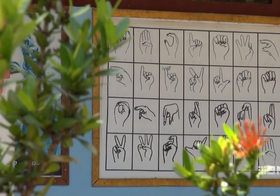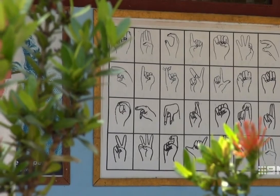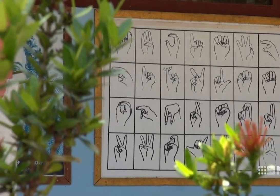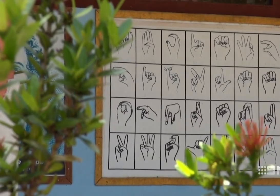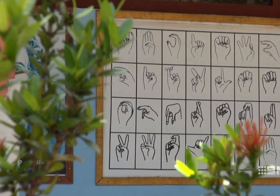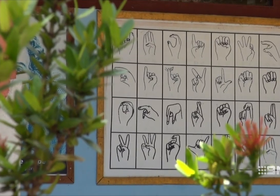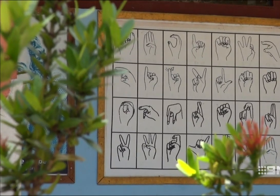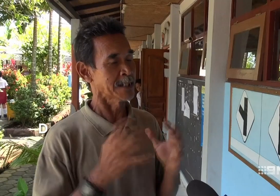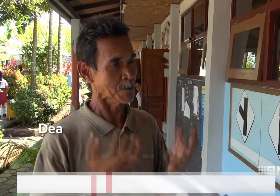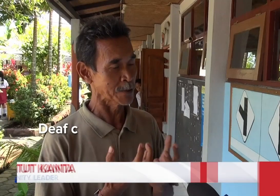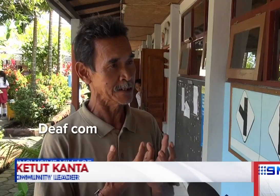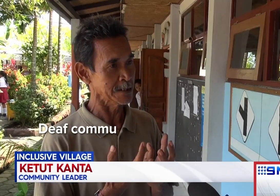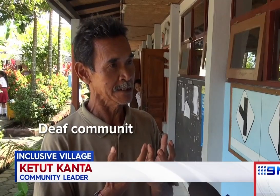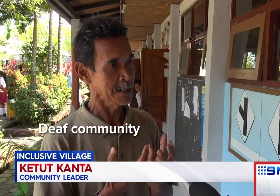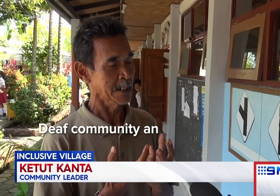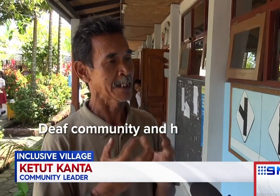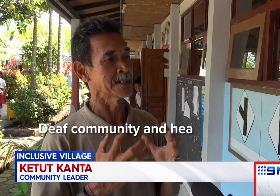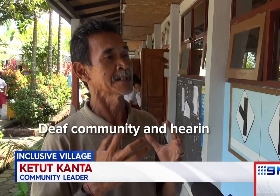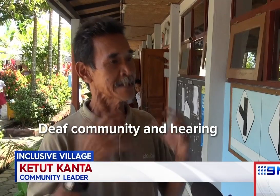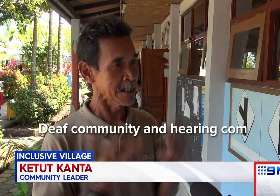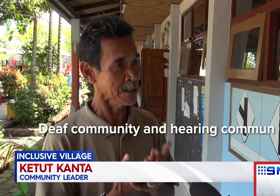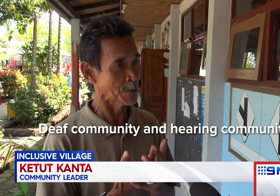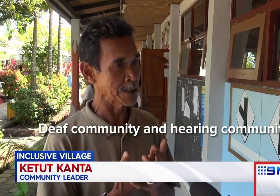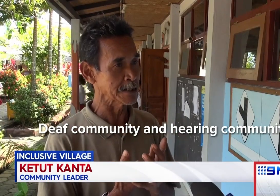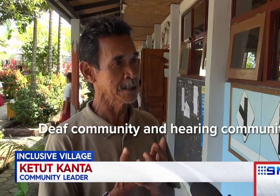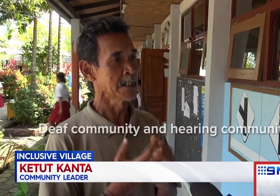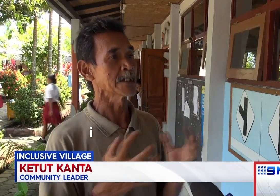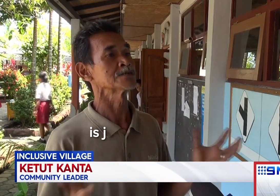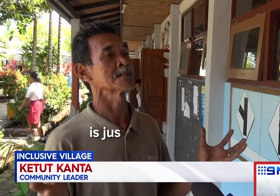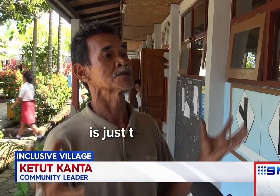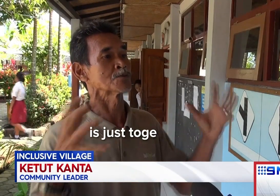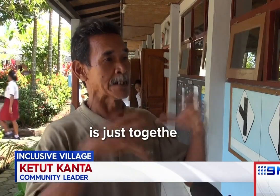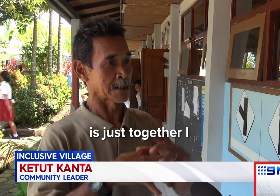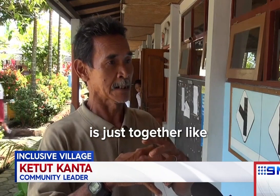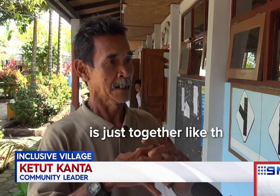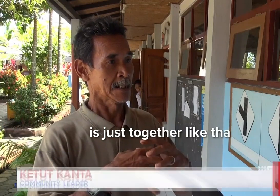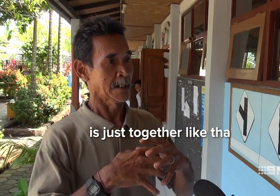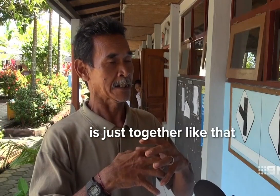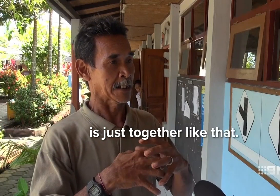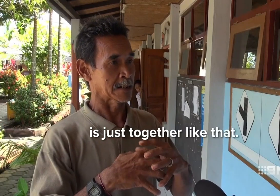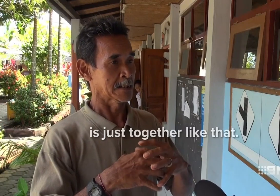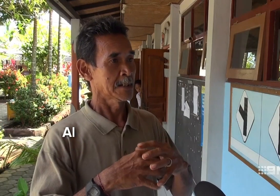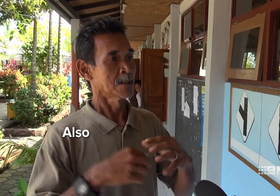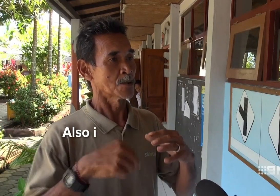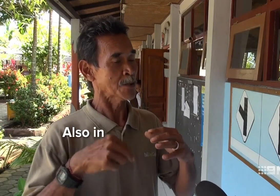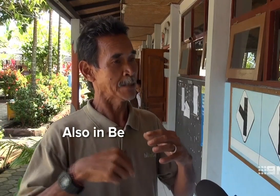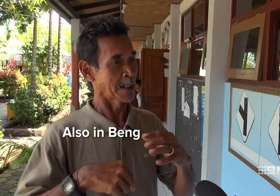feels included. Deaf community and hearing community is just together like that. Also in